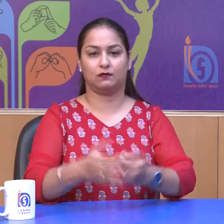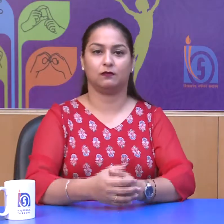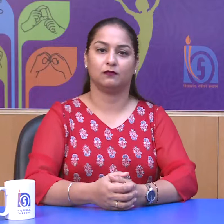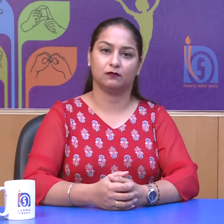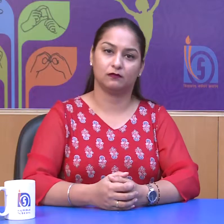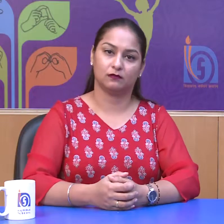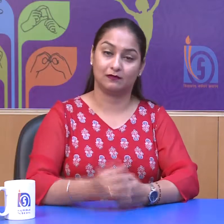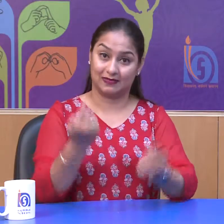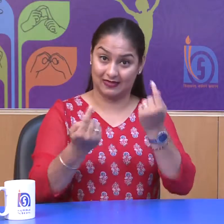Elections